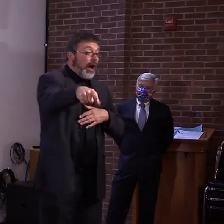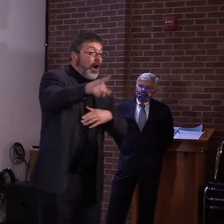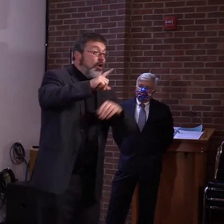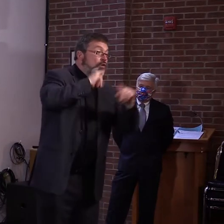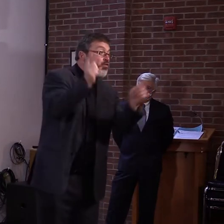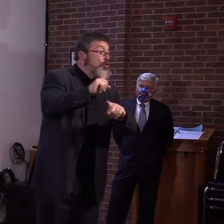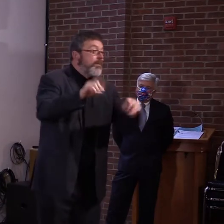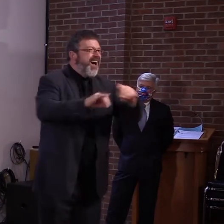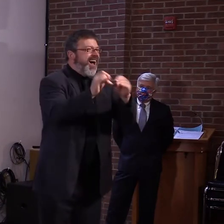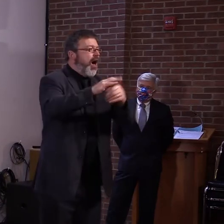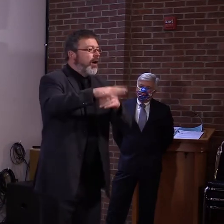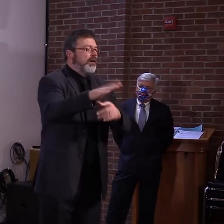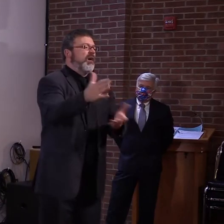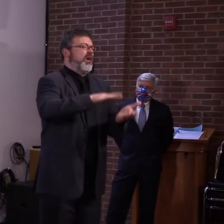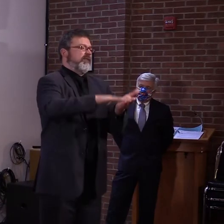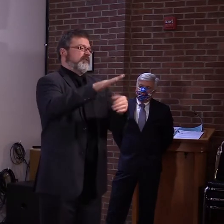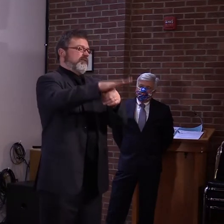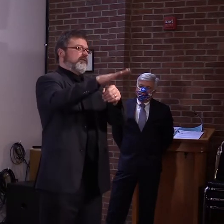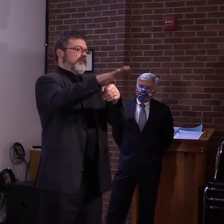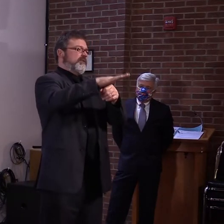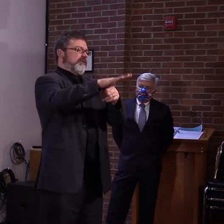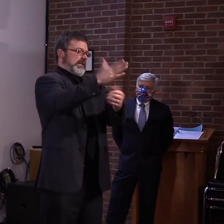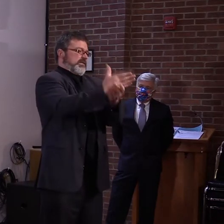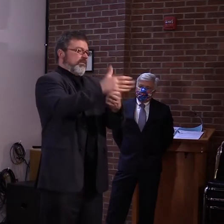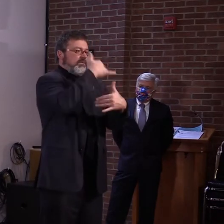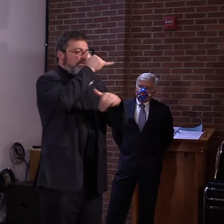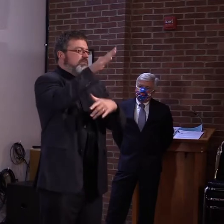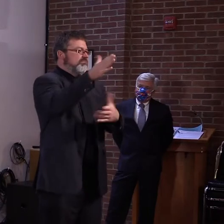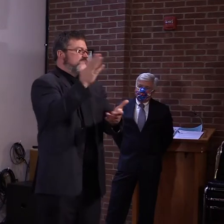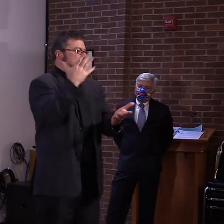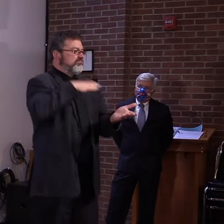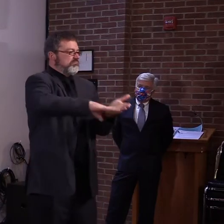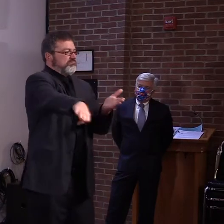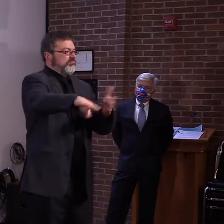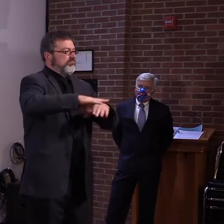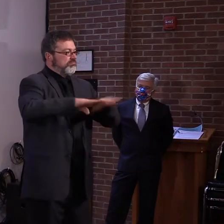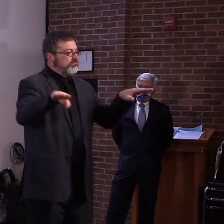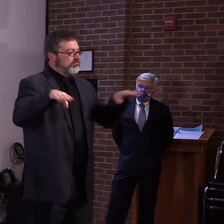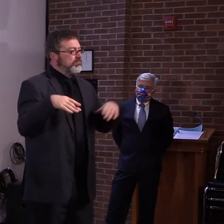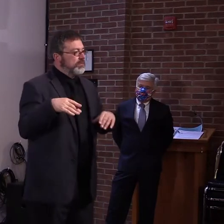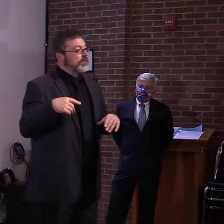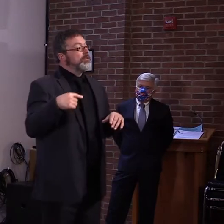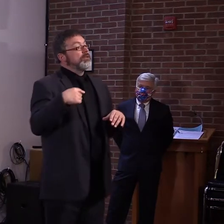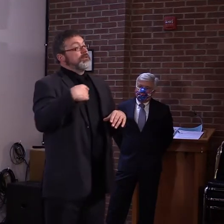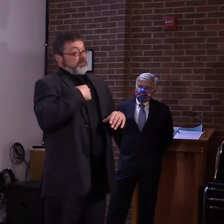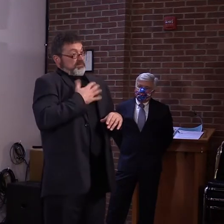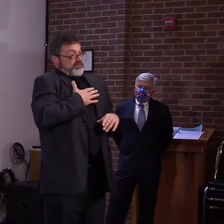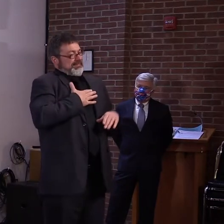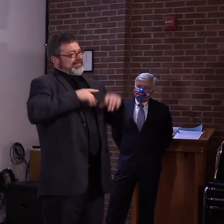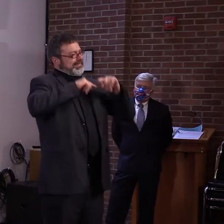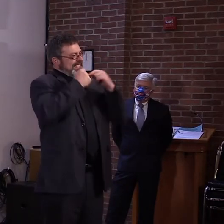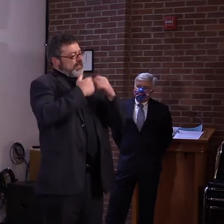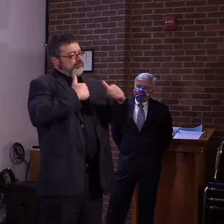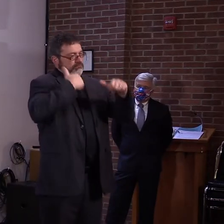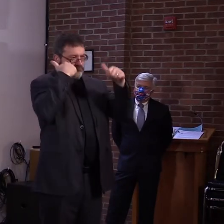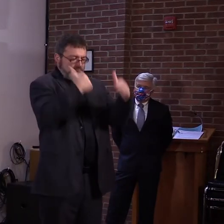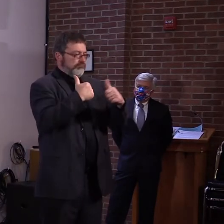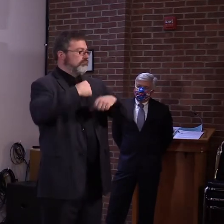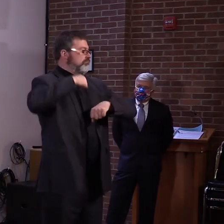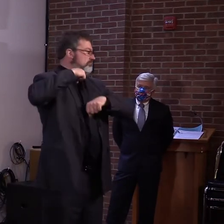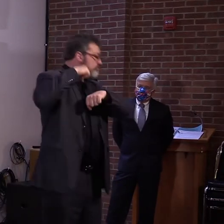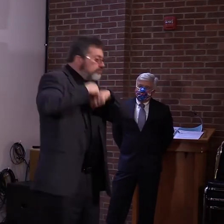So the contact tracing team is on top of every situation really, really quickly.